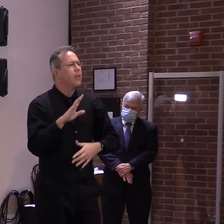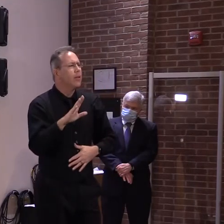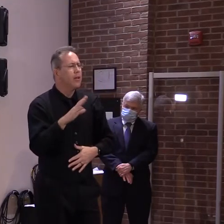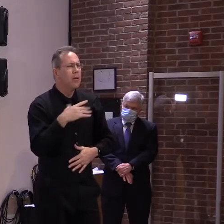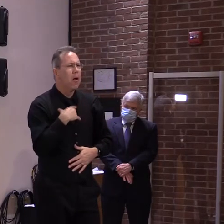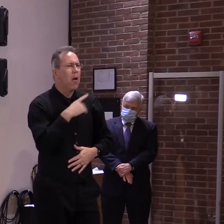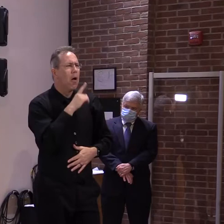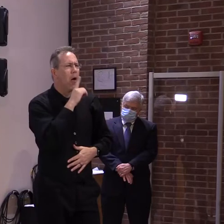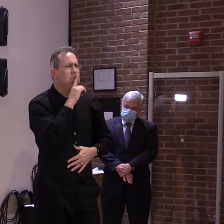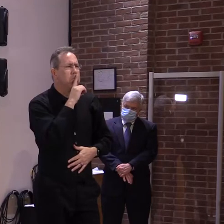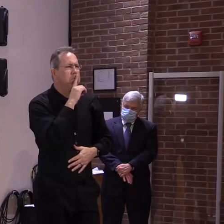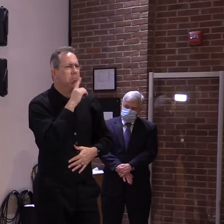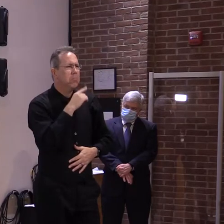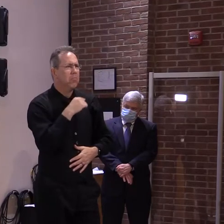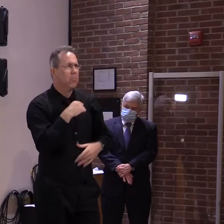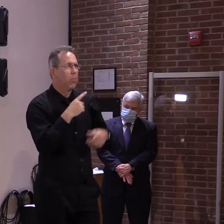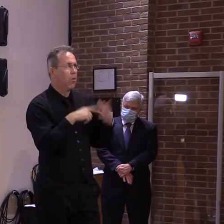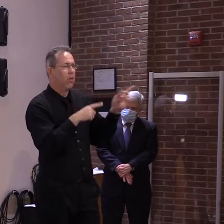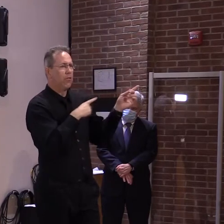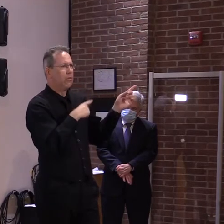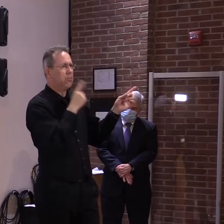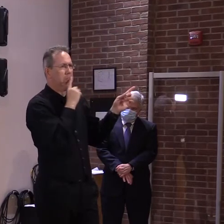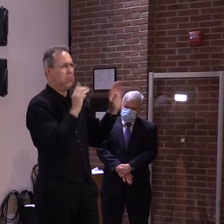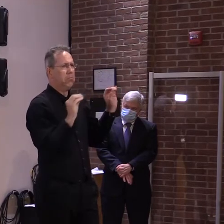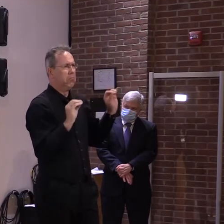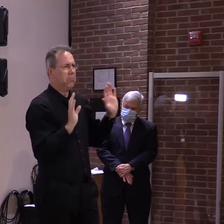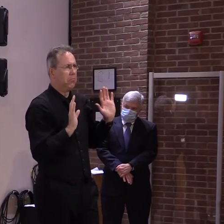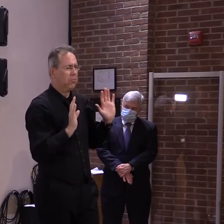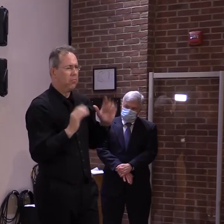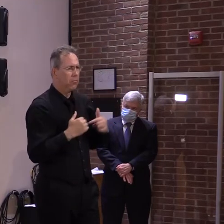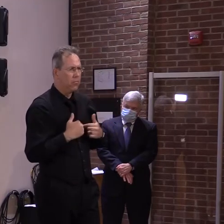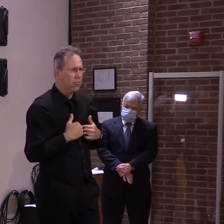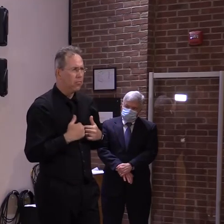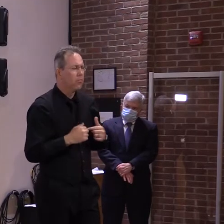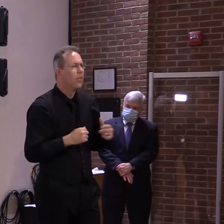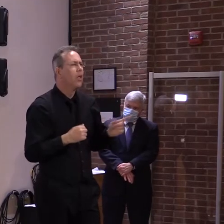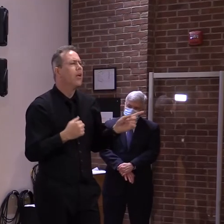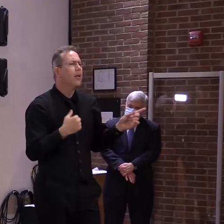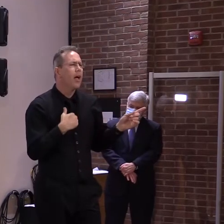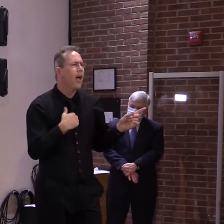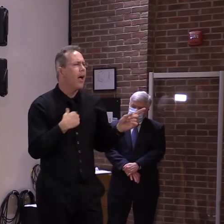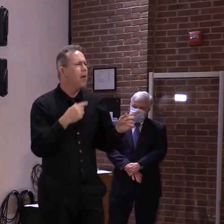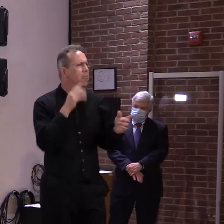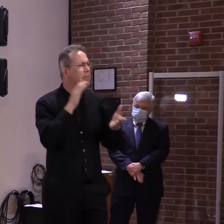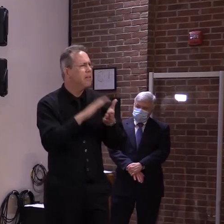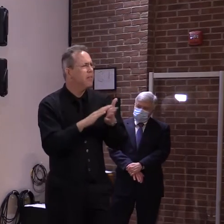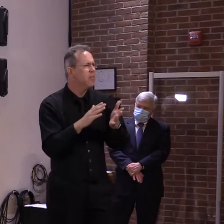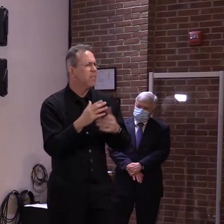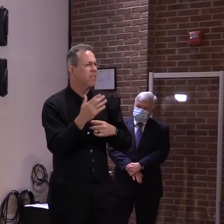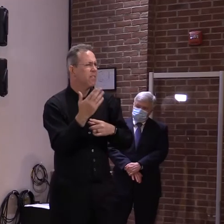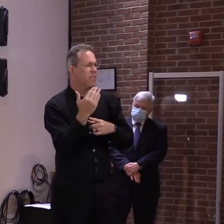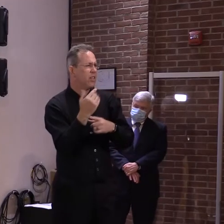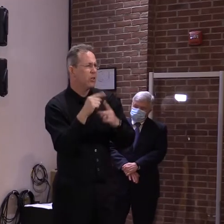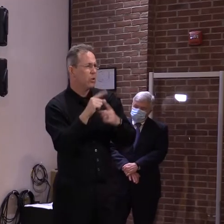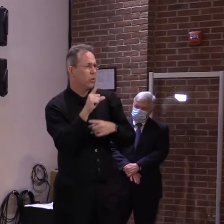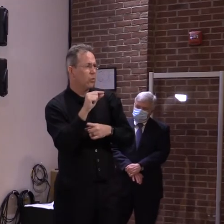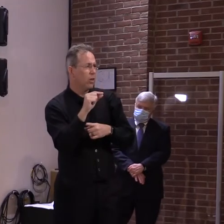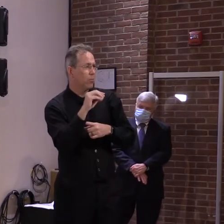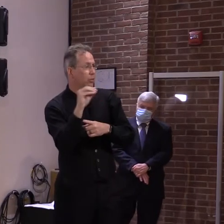the facts, and it's about 15 to 20% of the bills that I've signed thus far have been